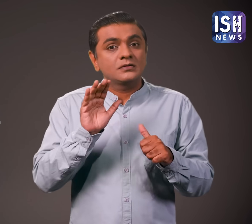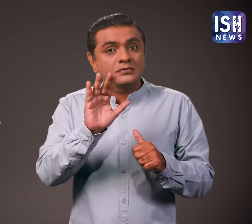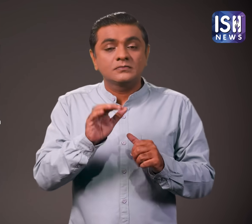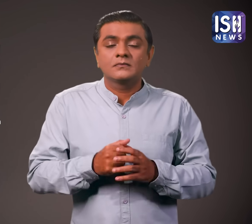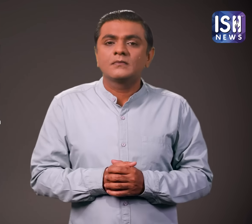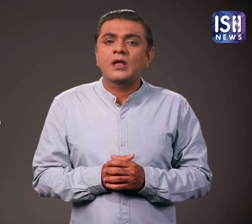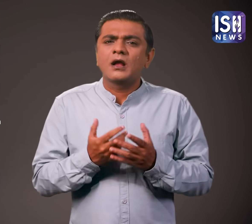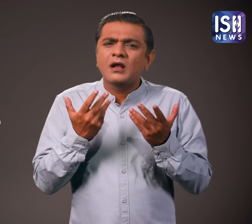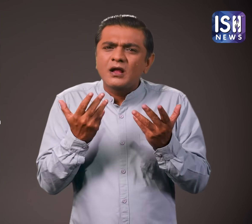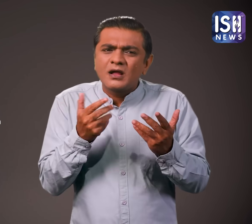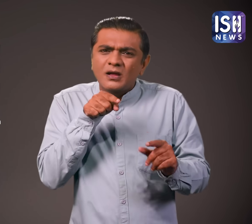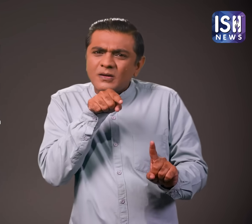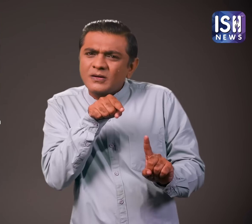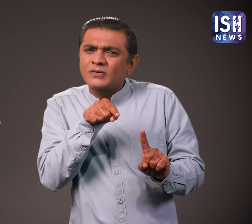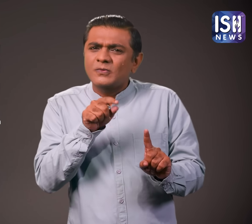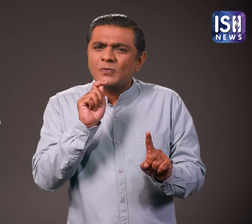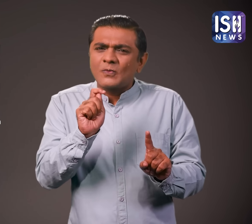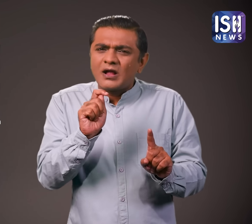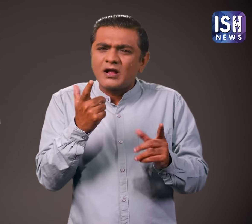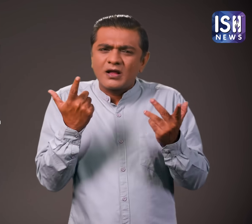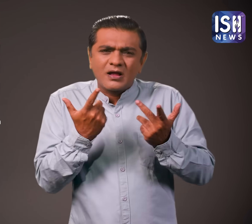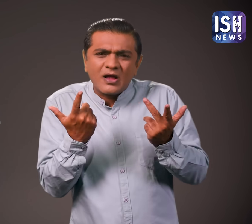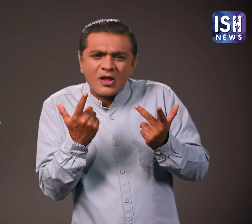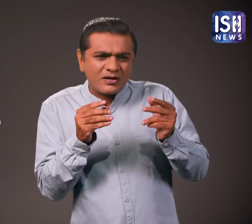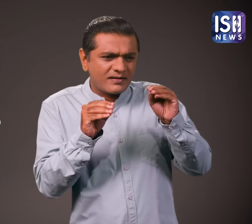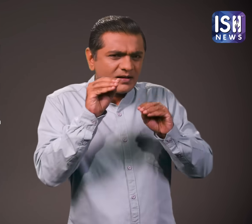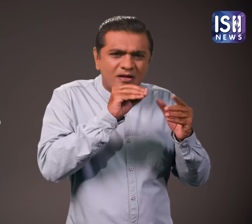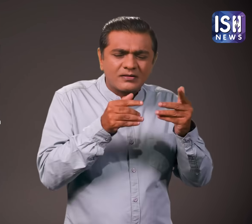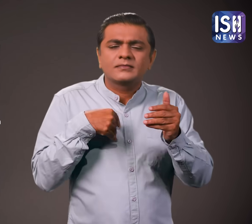How does it work? How Let me explain.